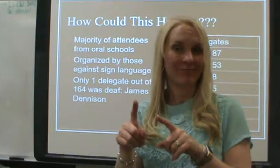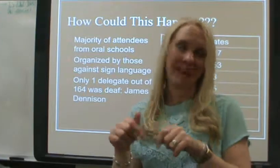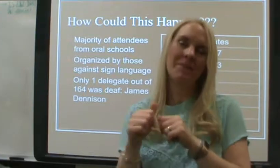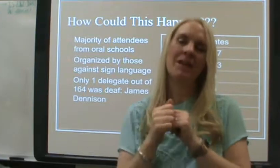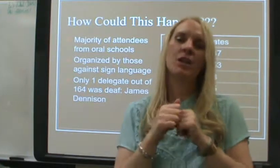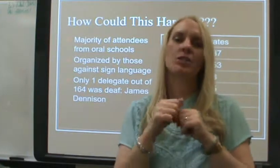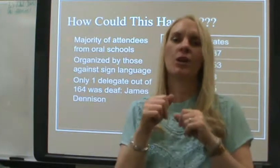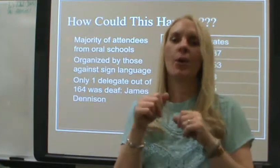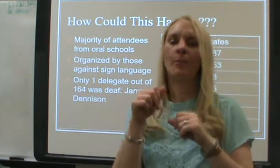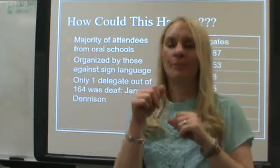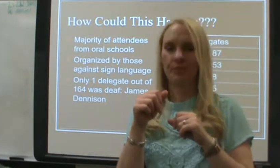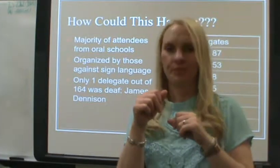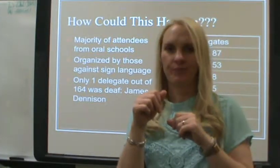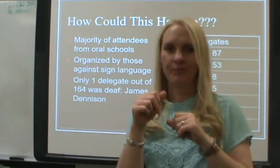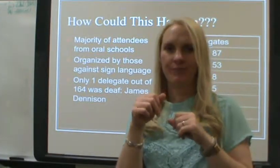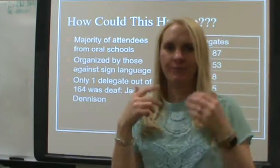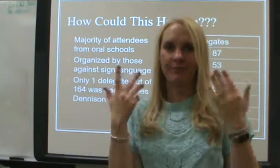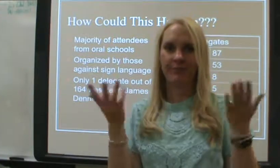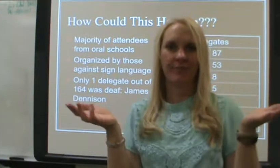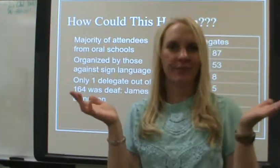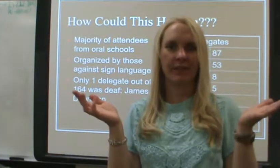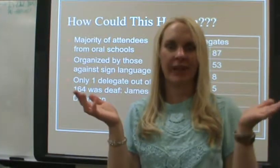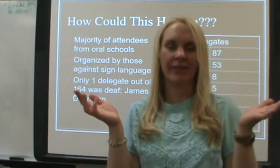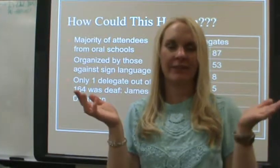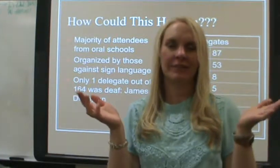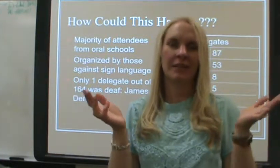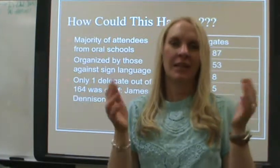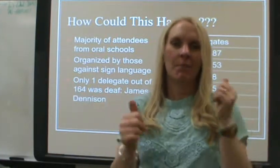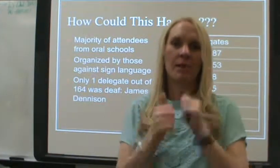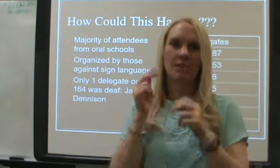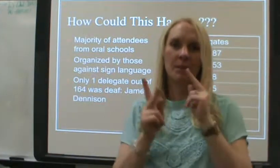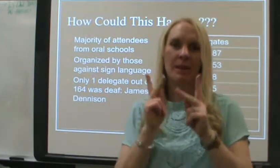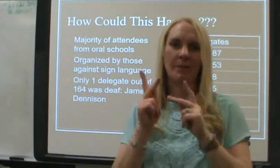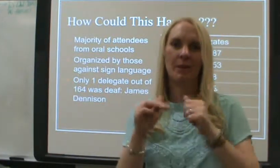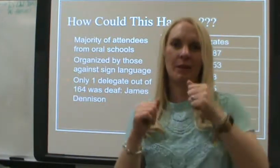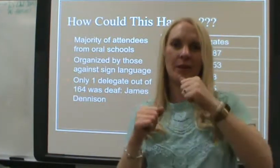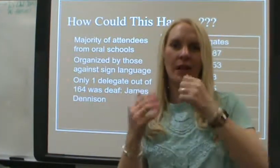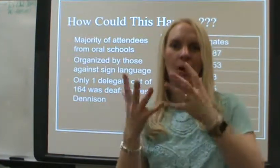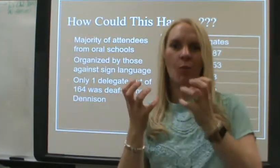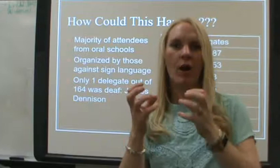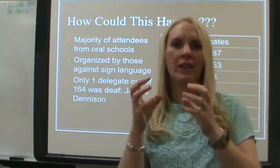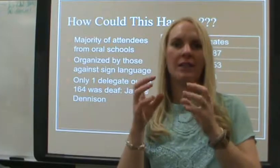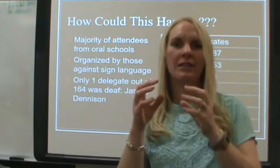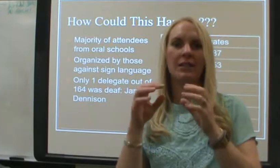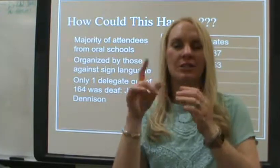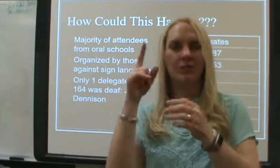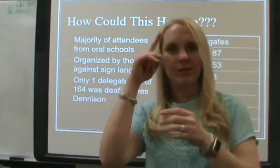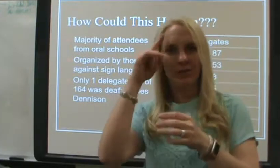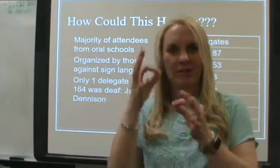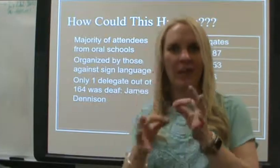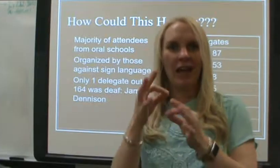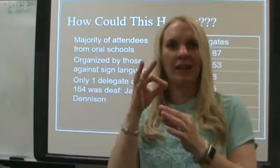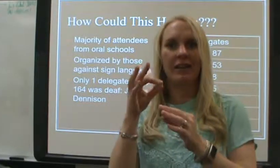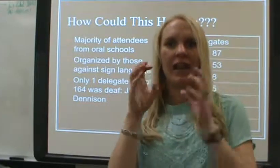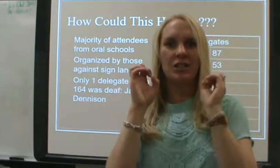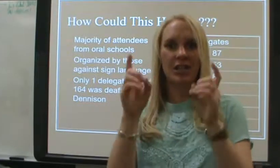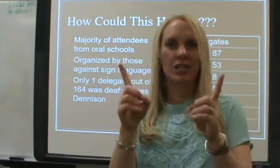Okay, so there you have it. Most of the people that wanted to decide